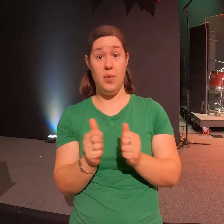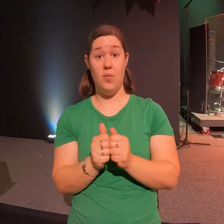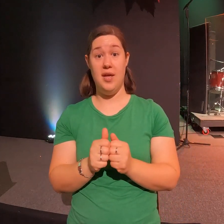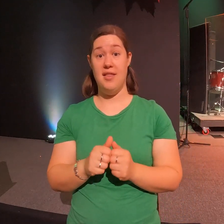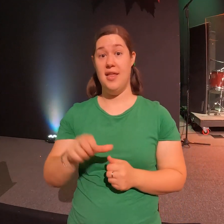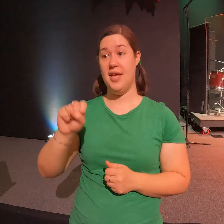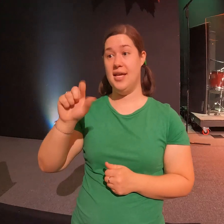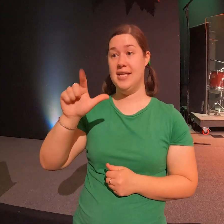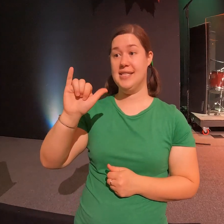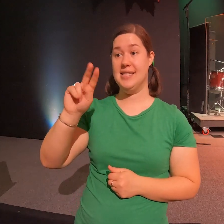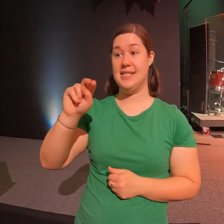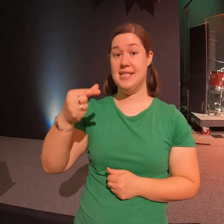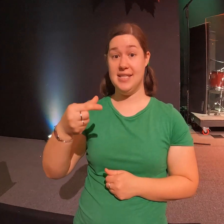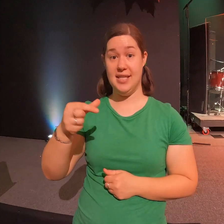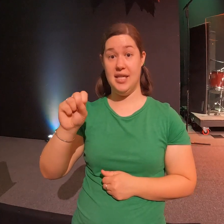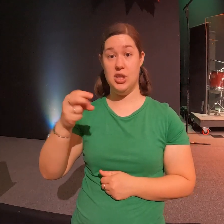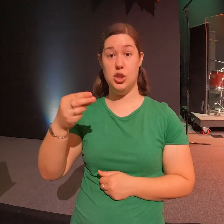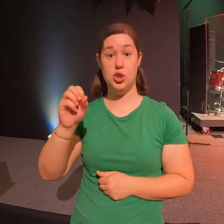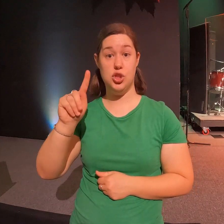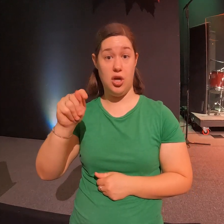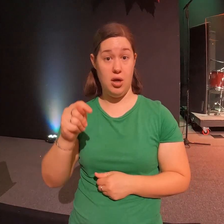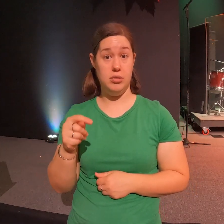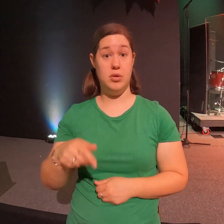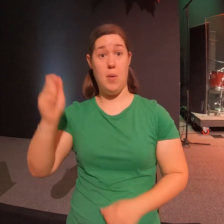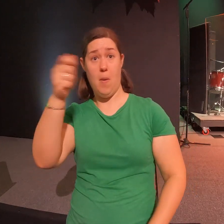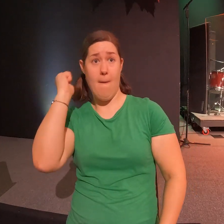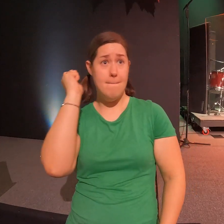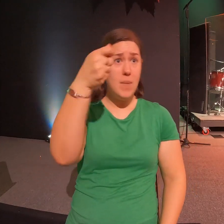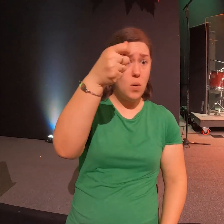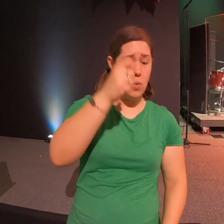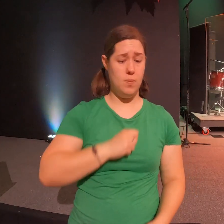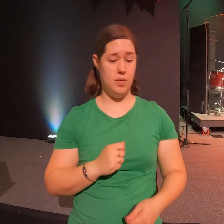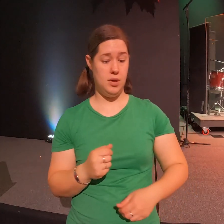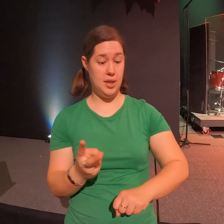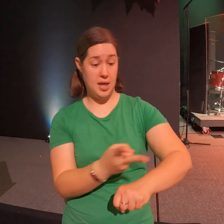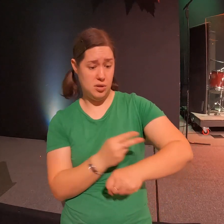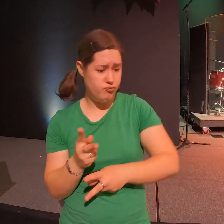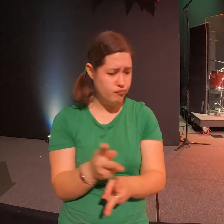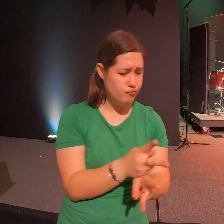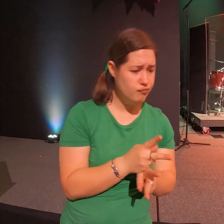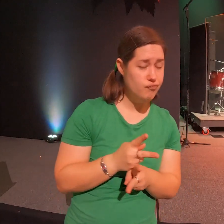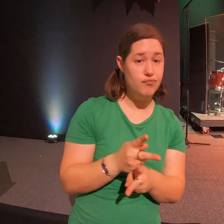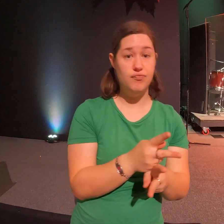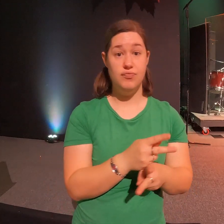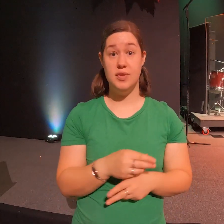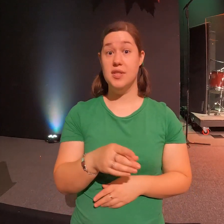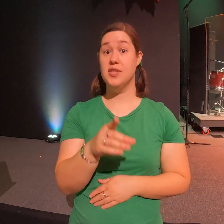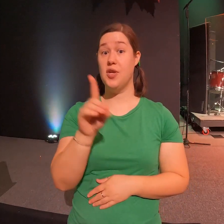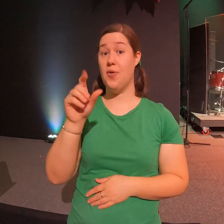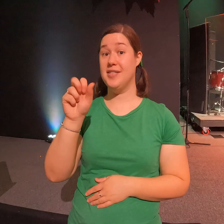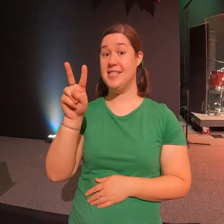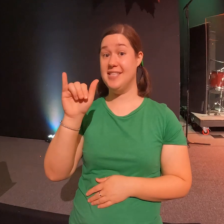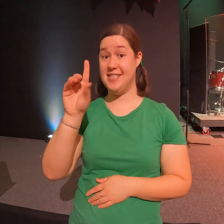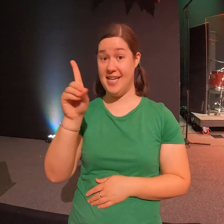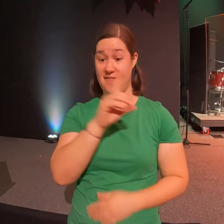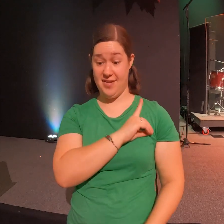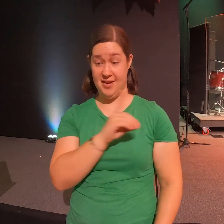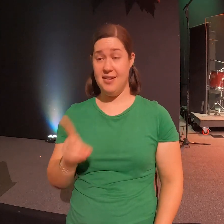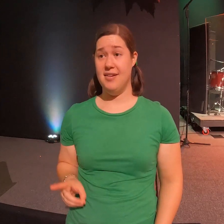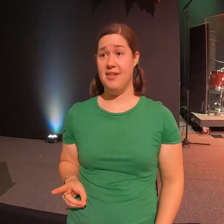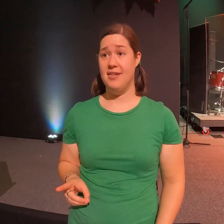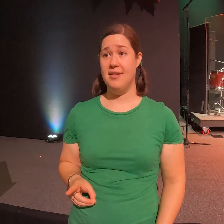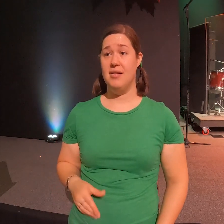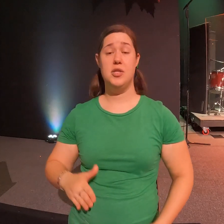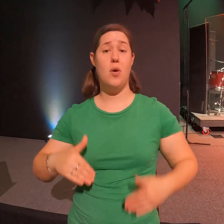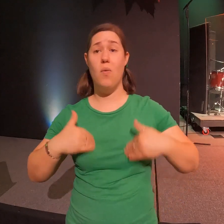shepherd, and a young maiden named Mary and her betrothed Joseph. And God